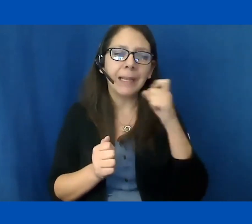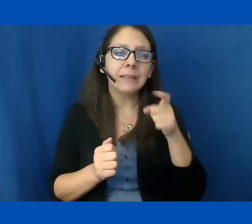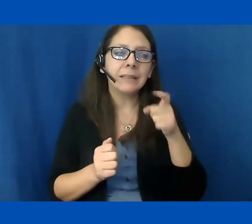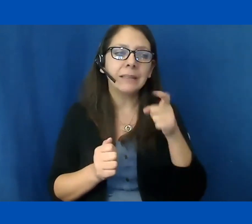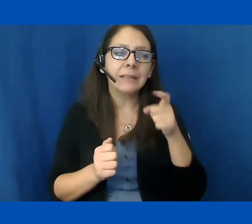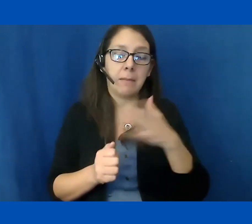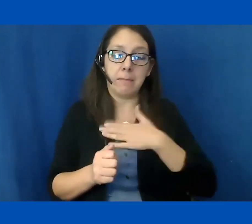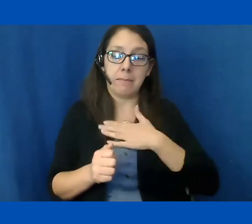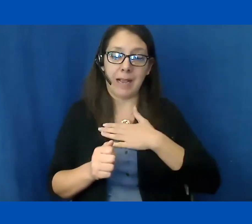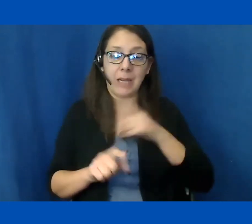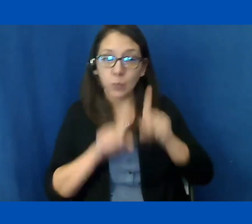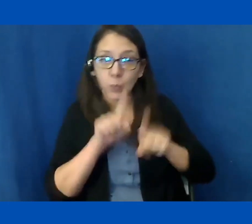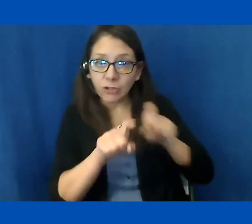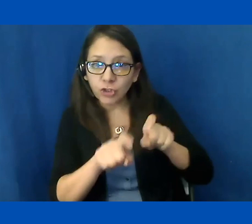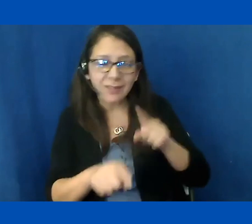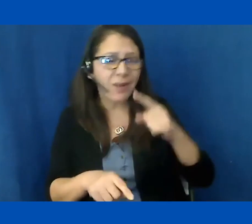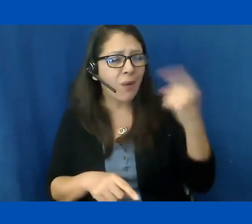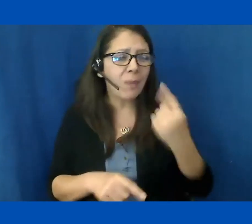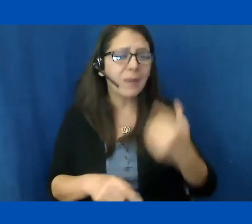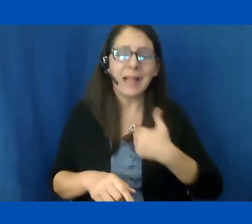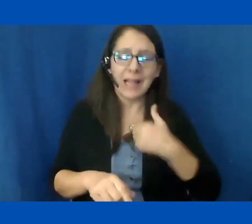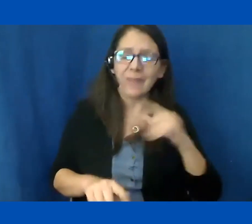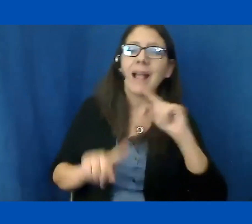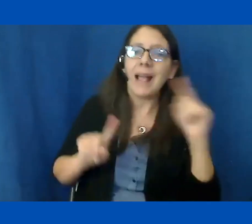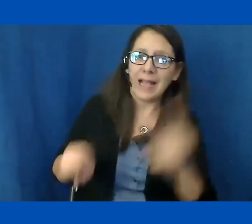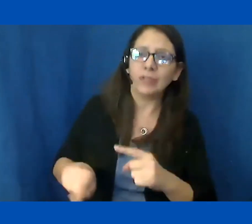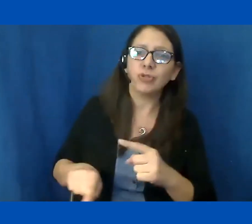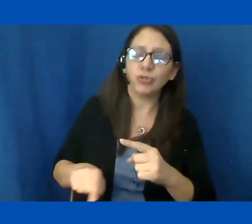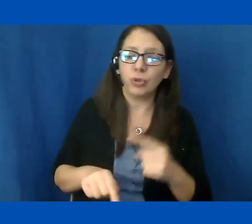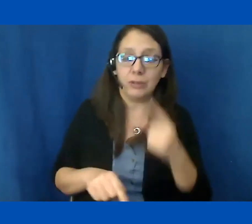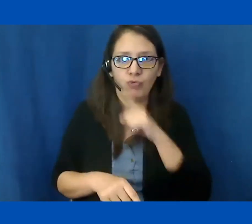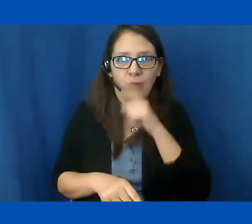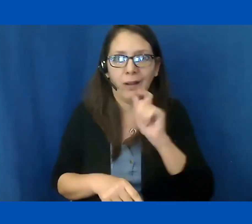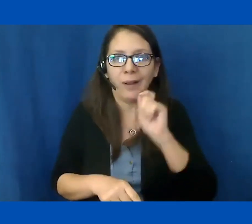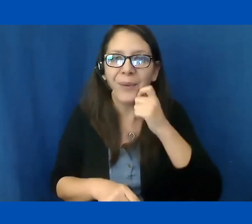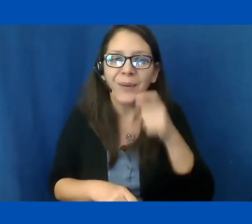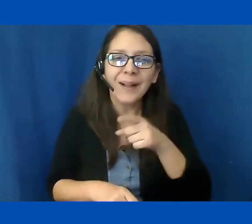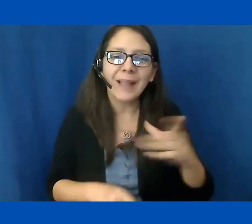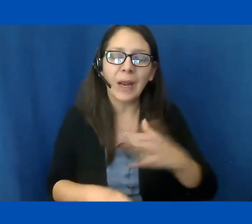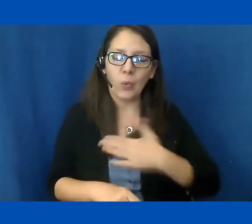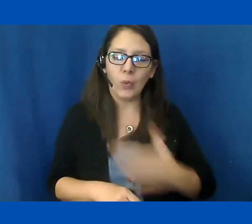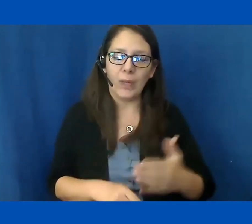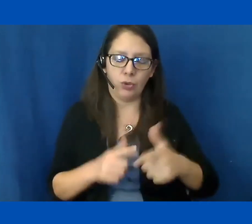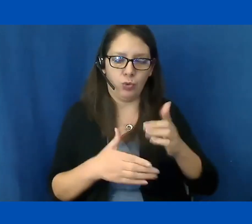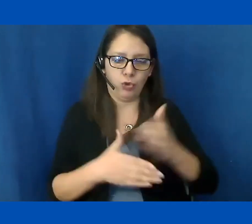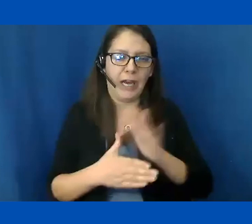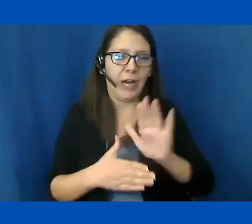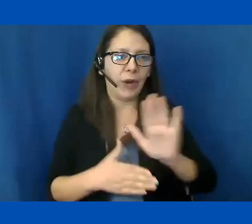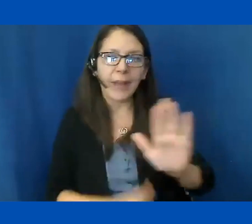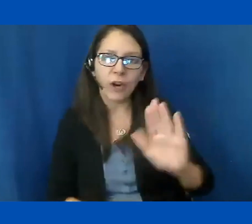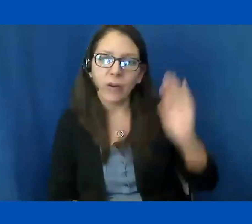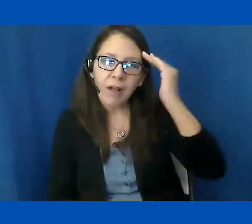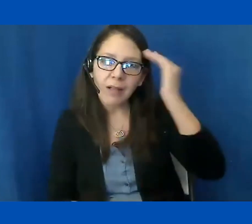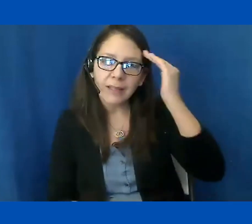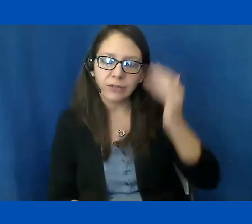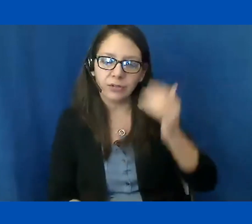They always have an answer, and it's cool because they're willing to share. They're willing to share their knowledge with me. Someone who is new, fairly new, right?